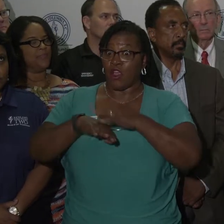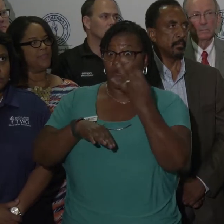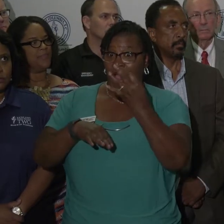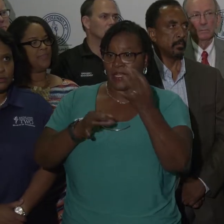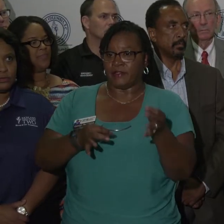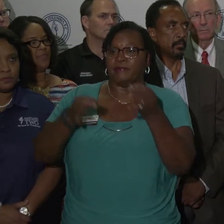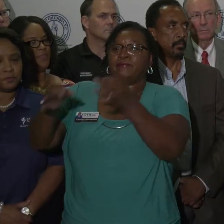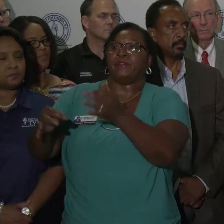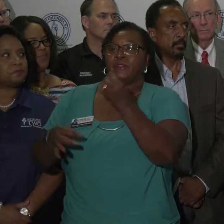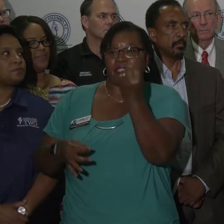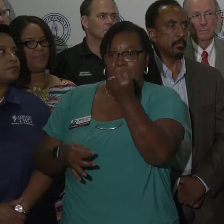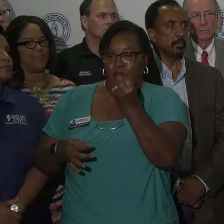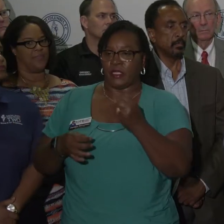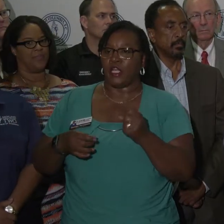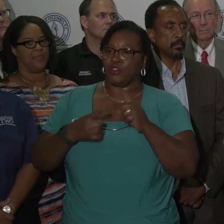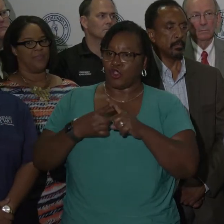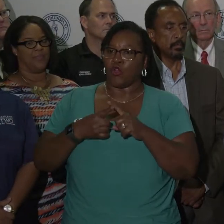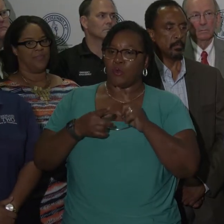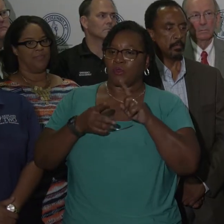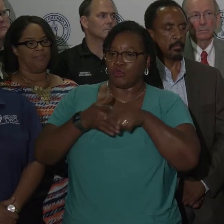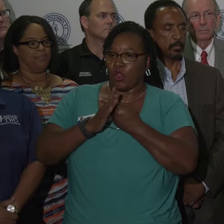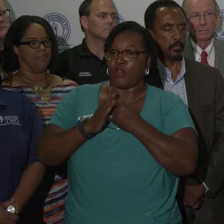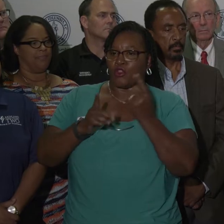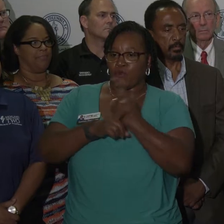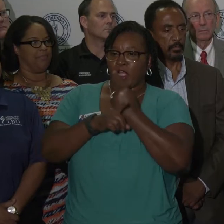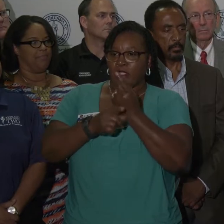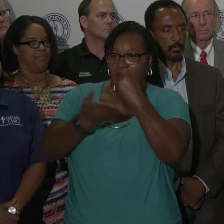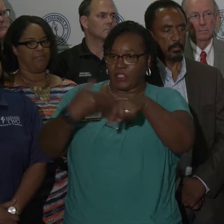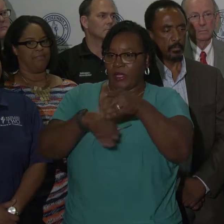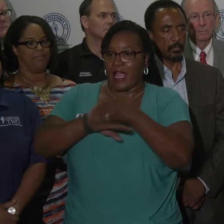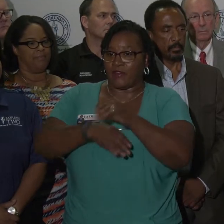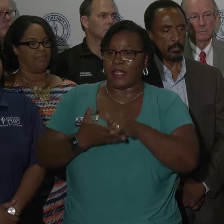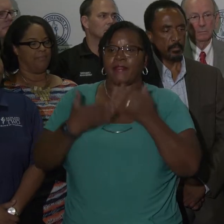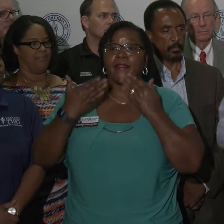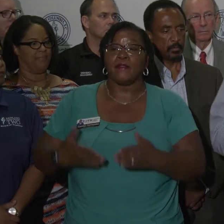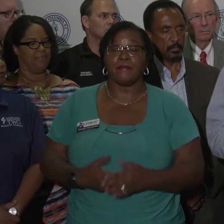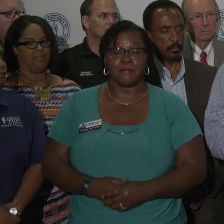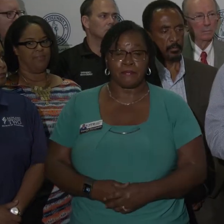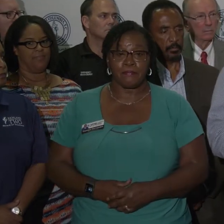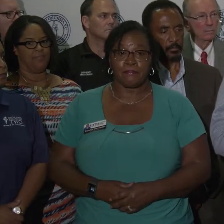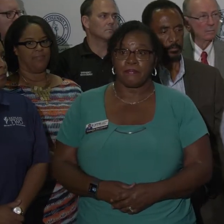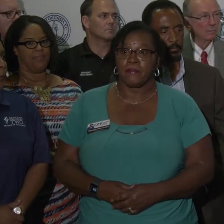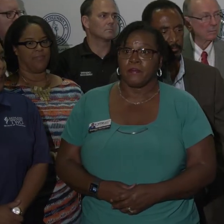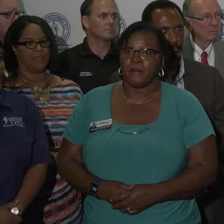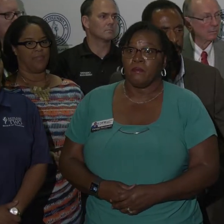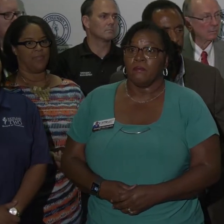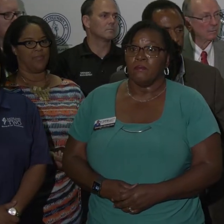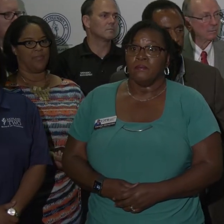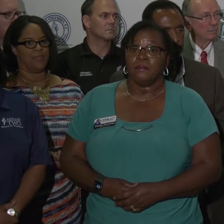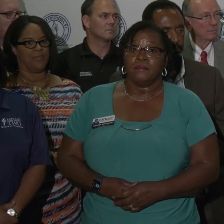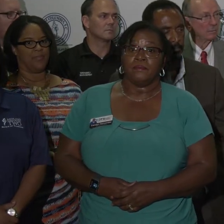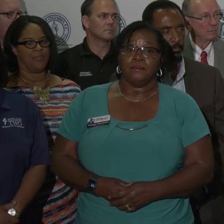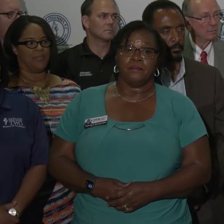it will be on Saturday. So we'll resume our regular collections next week after that. Thank you.